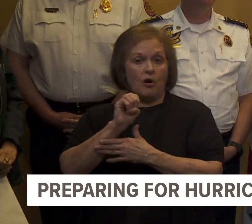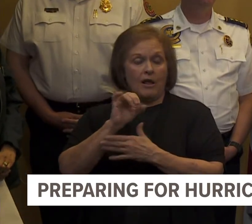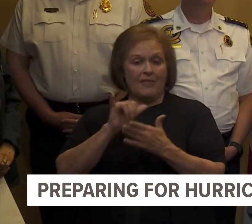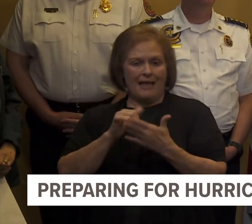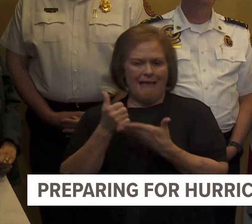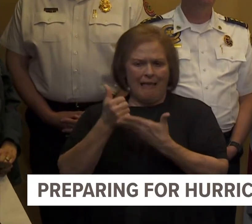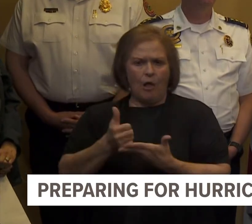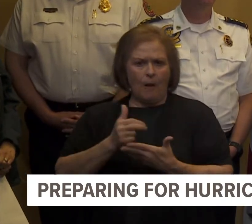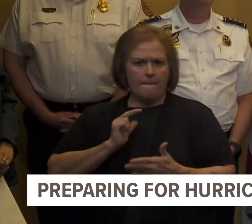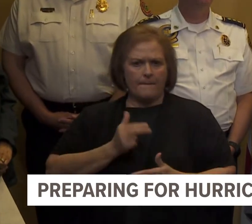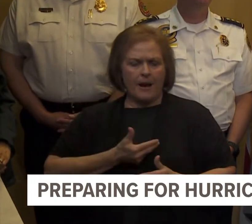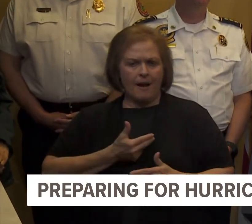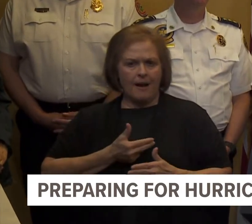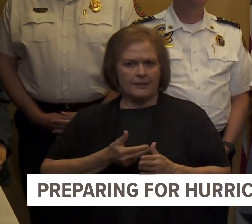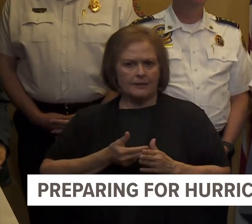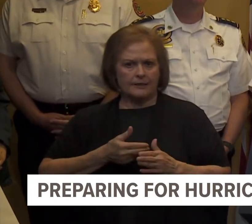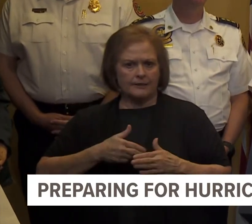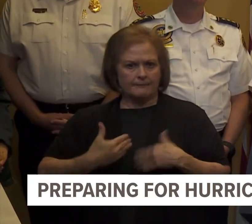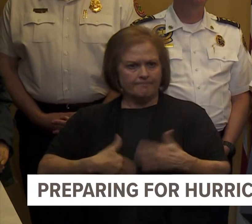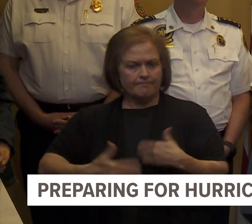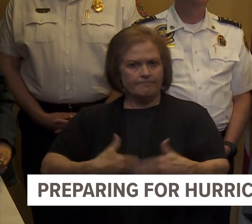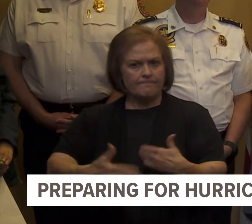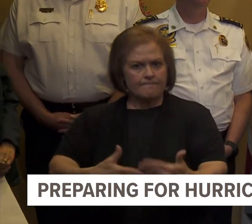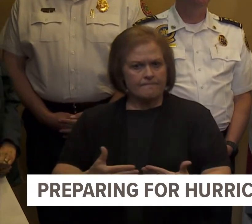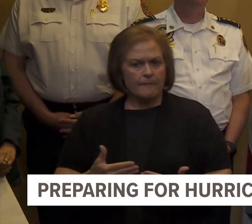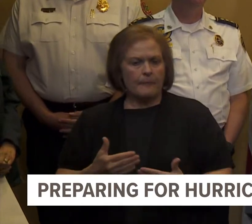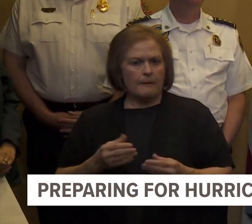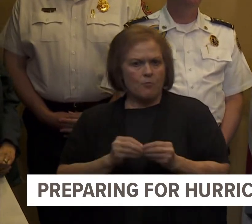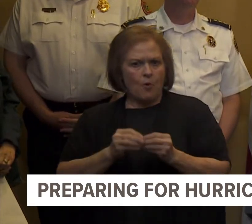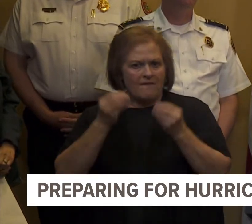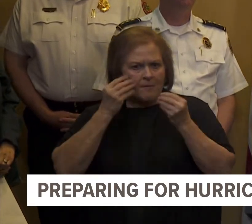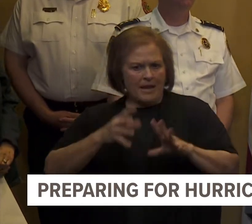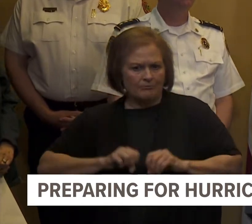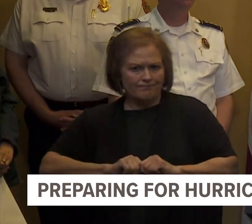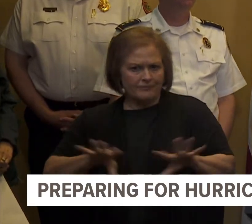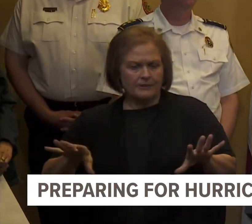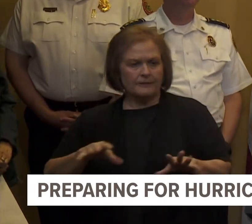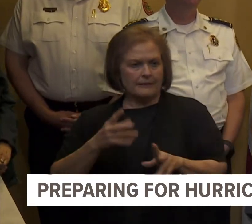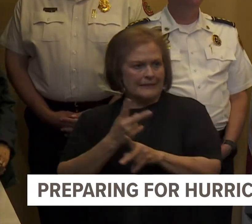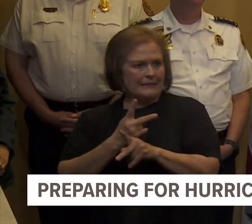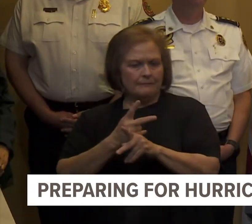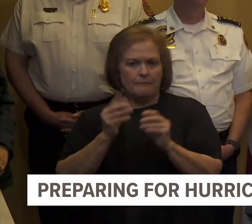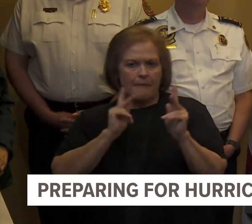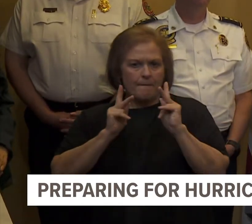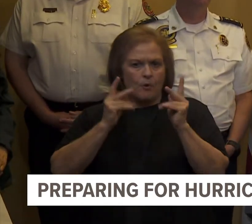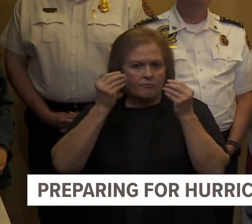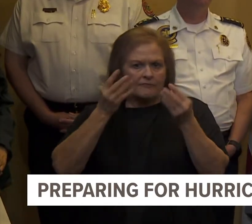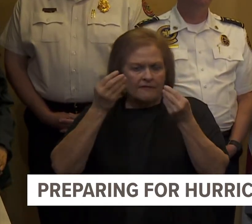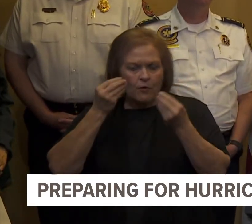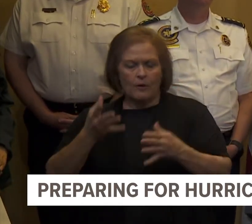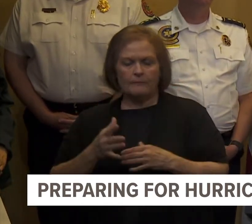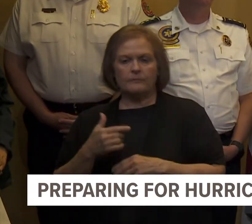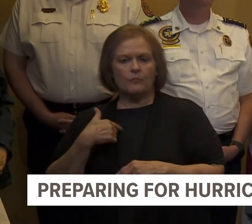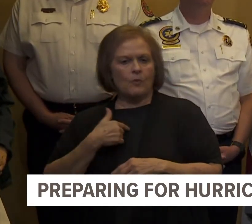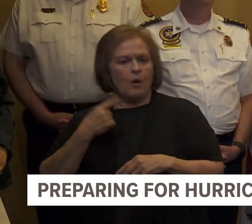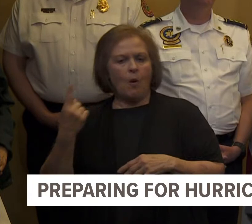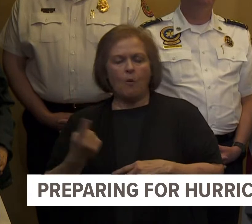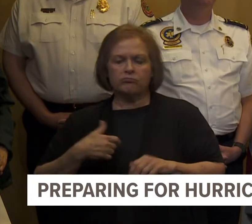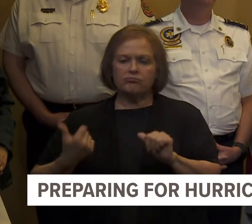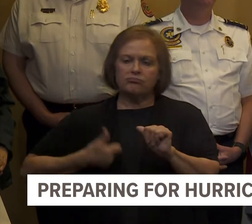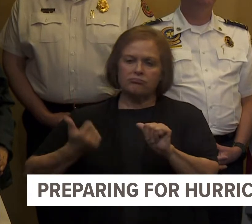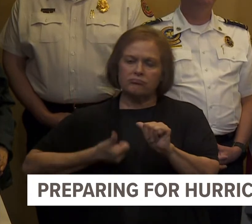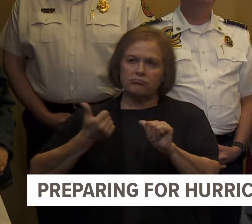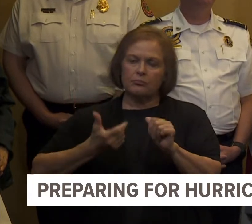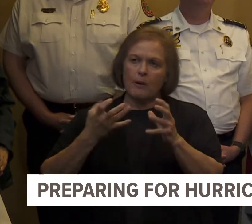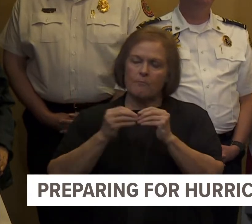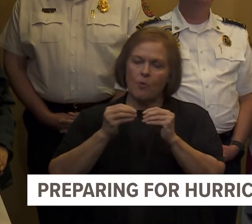and practicing communication techniques to ensure everyone has multiple methods to stay in touch. We'll always be chasing perfection when